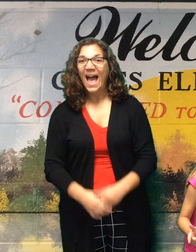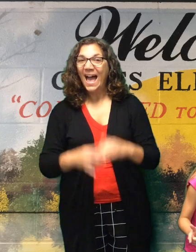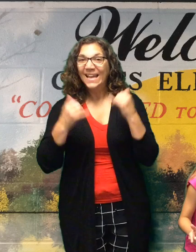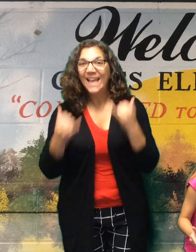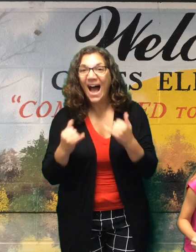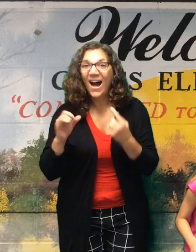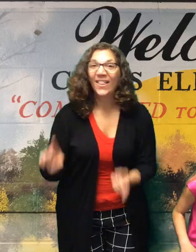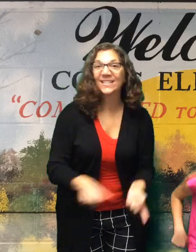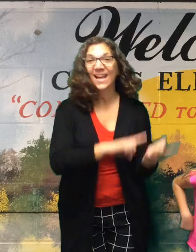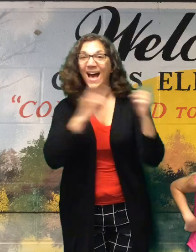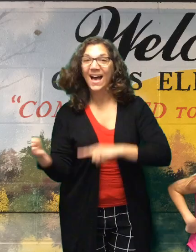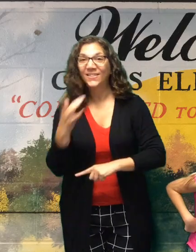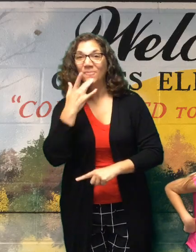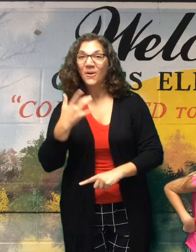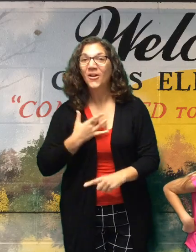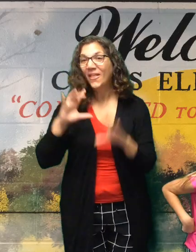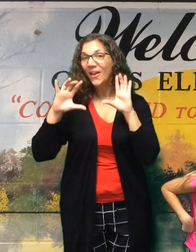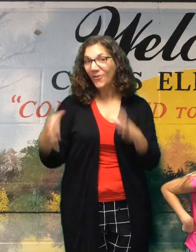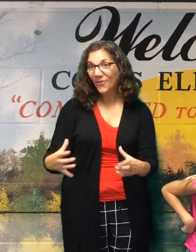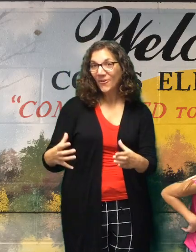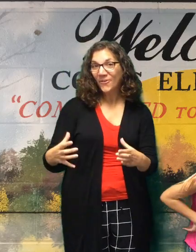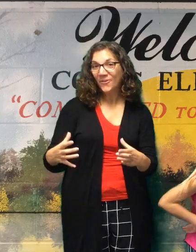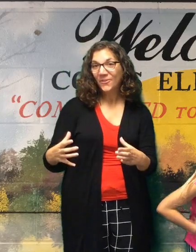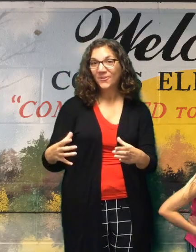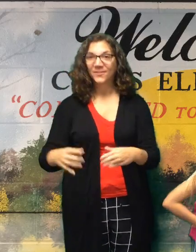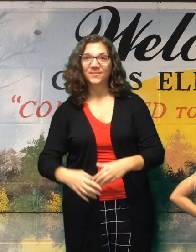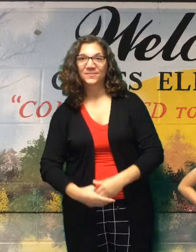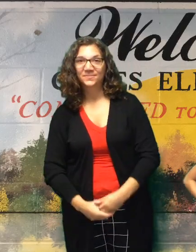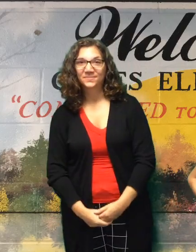Now let's send it over to the birthday clue.